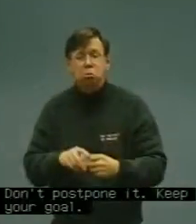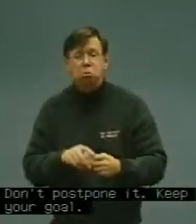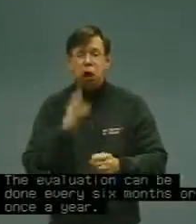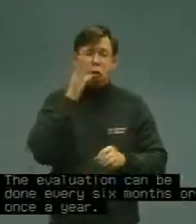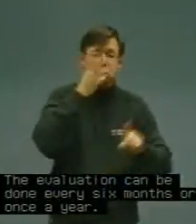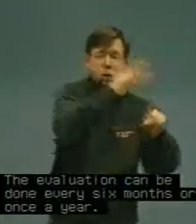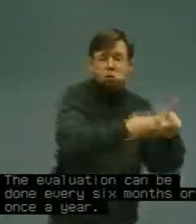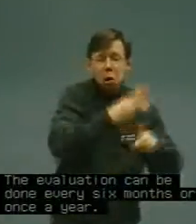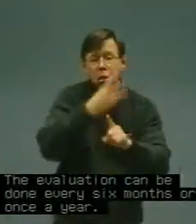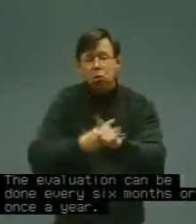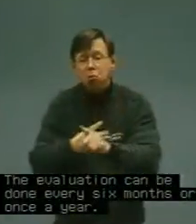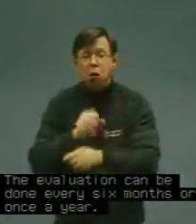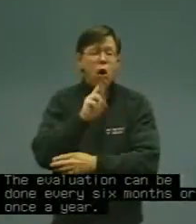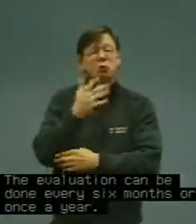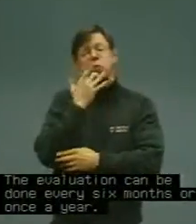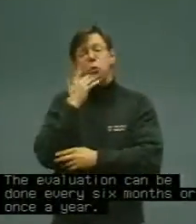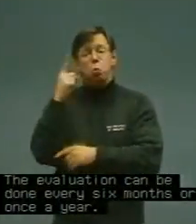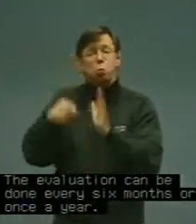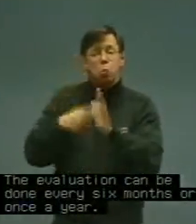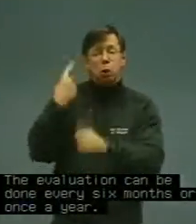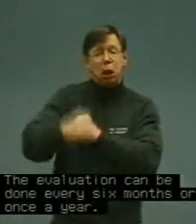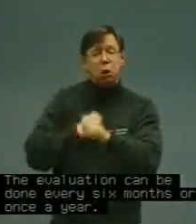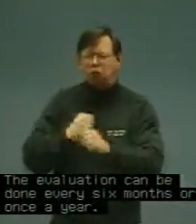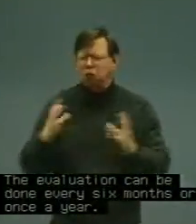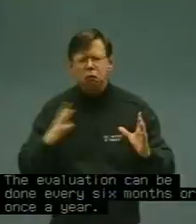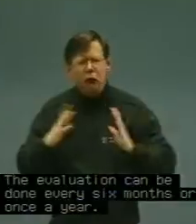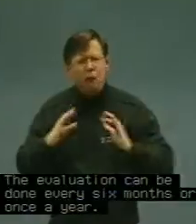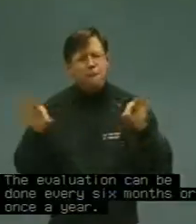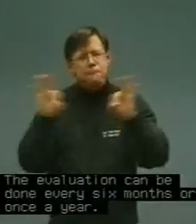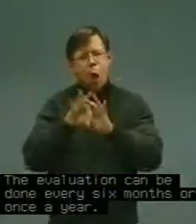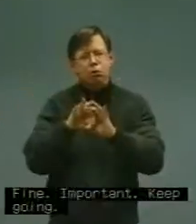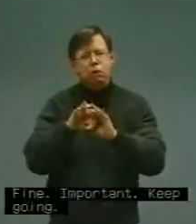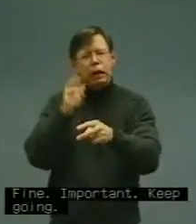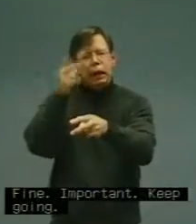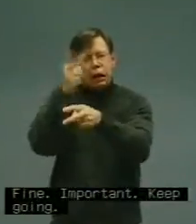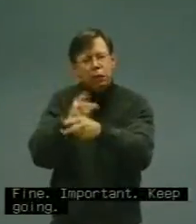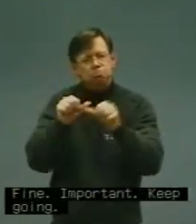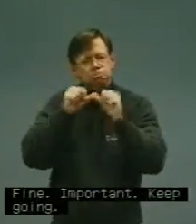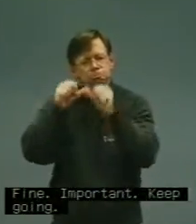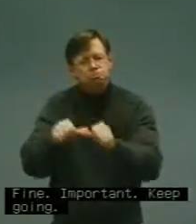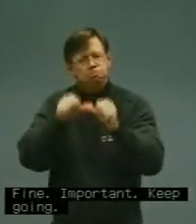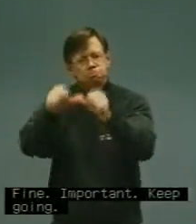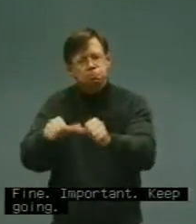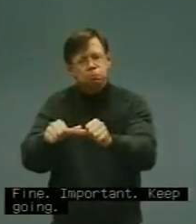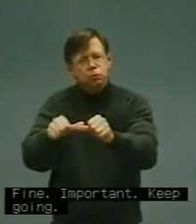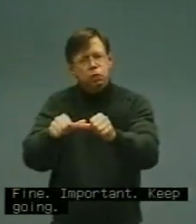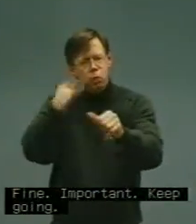goal. The evaluation can be done every 6 months or once a year. Fine. Important.